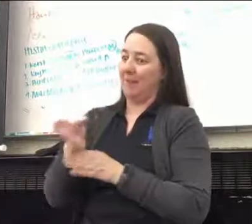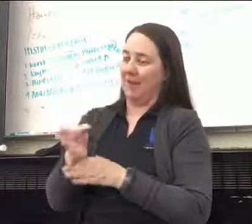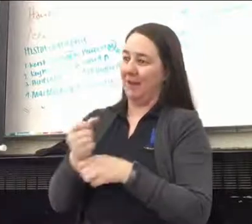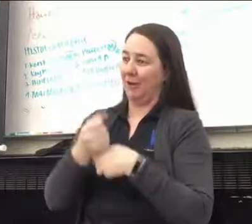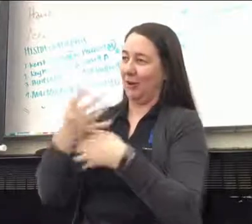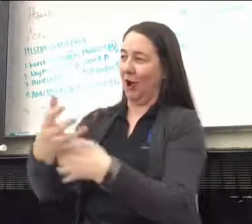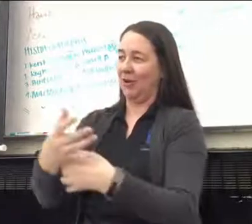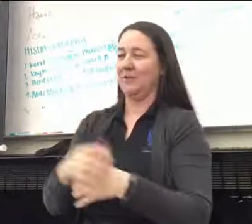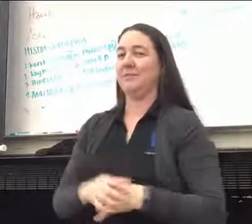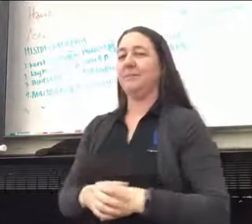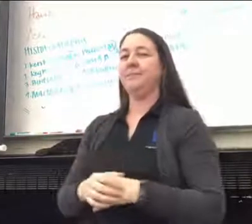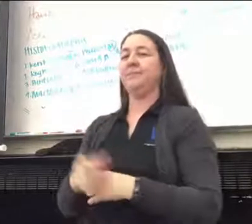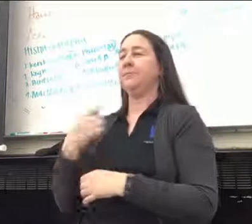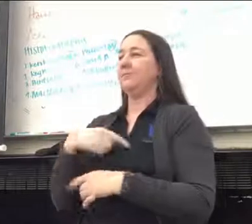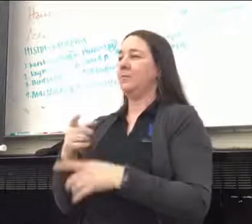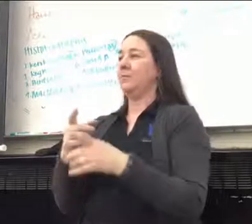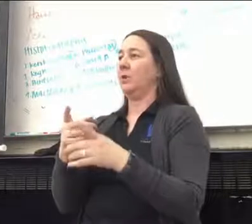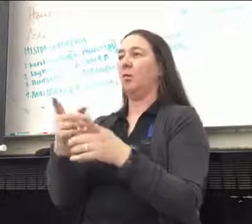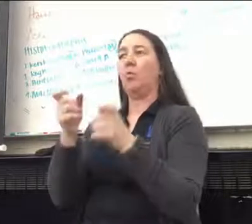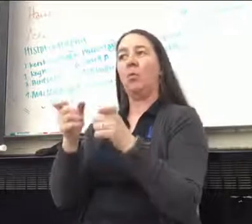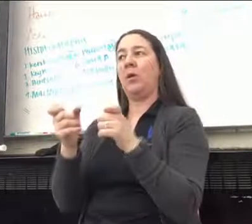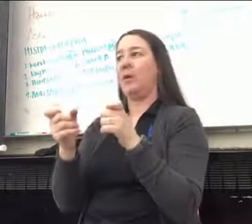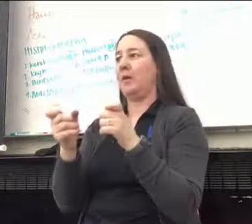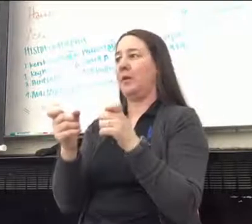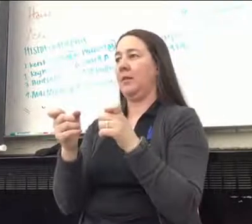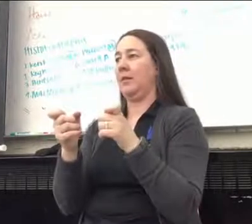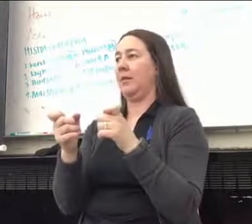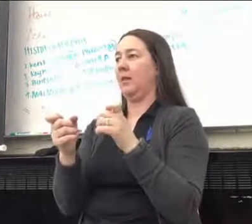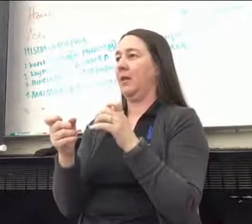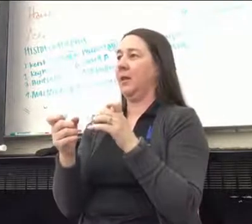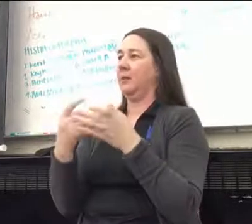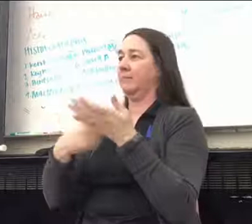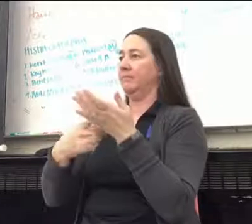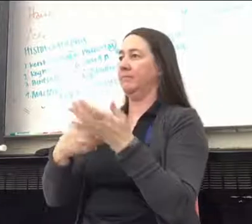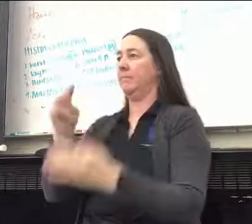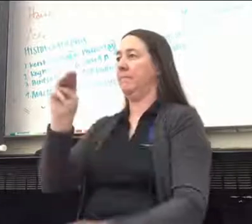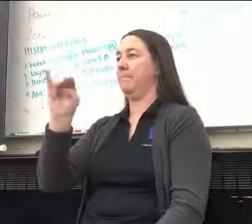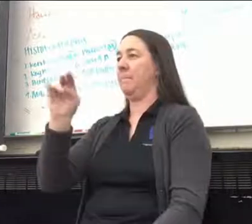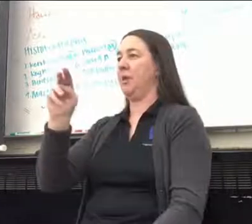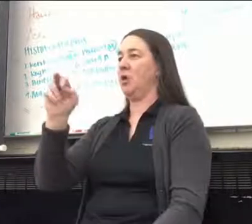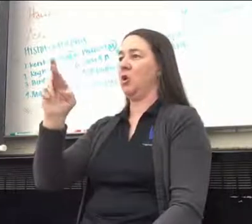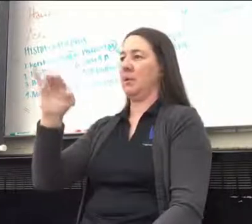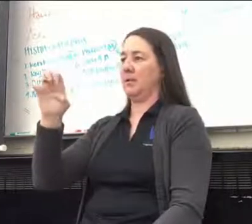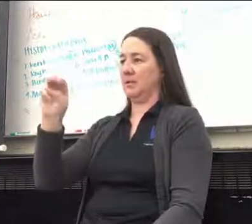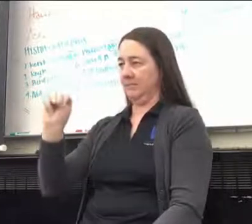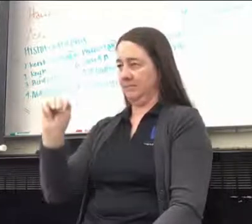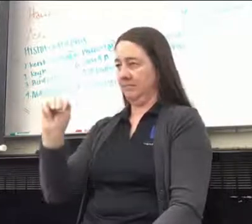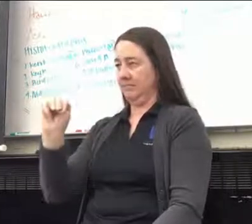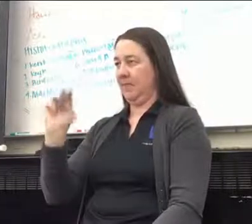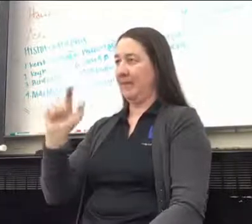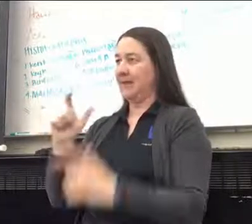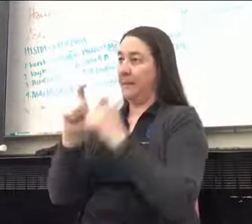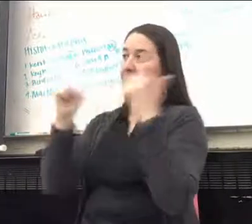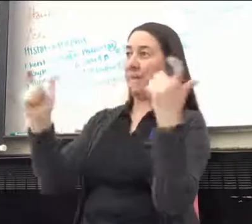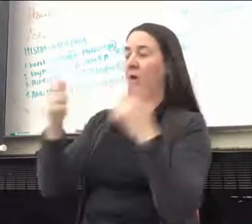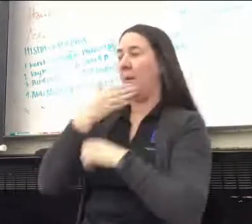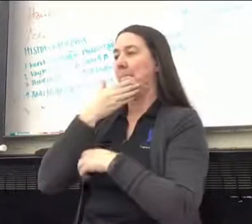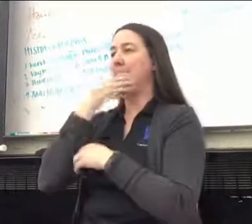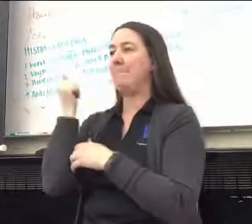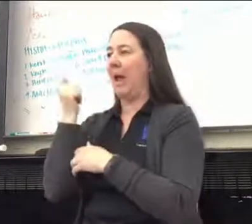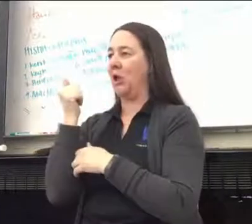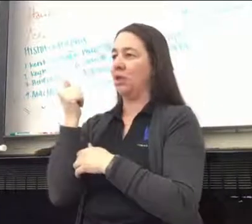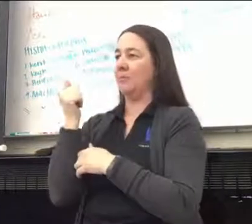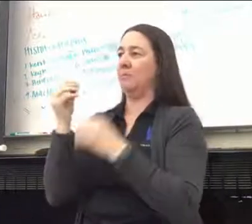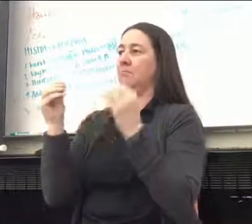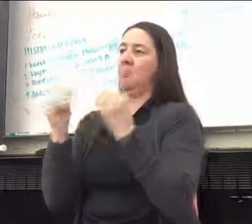quickly the causes of the war. So we're going to start with militarism. Militarism is the idea of having a bigger, better, badder